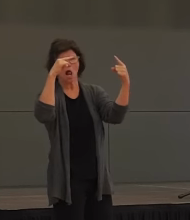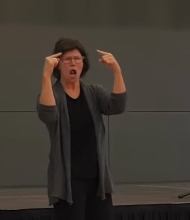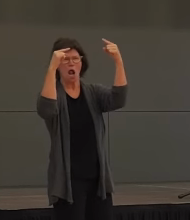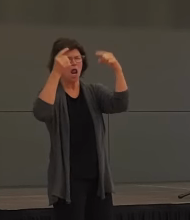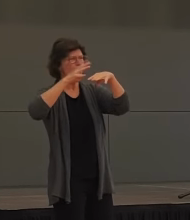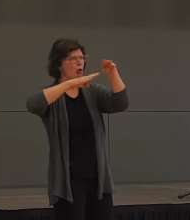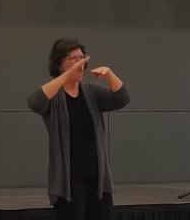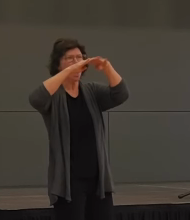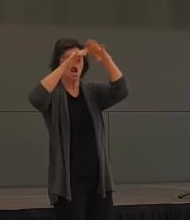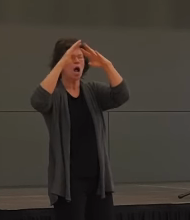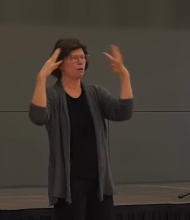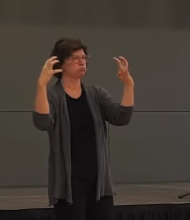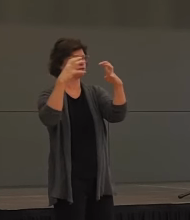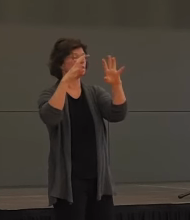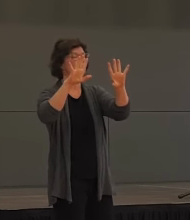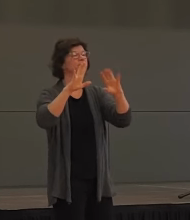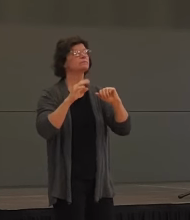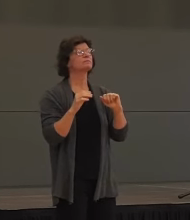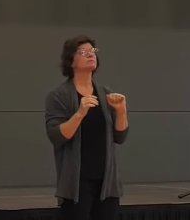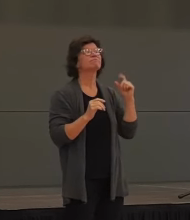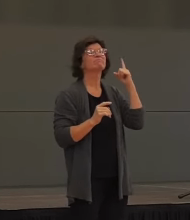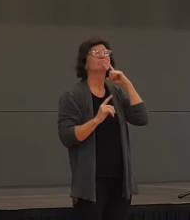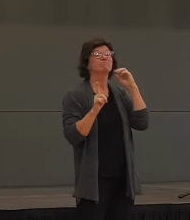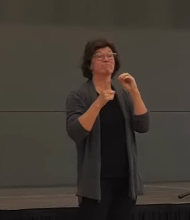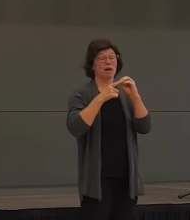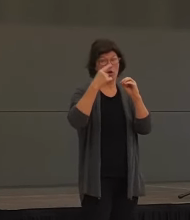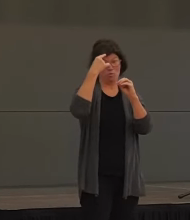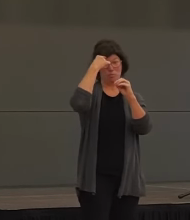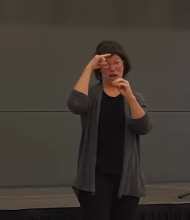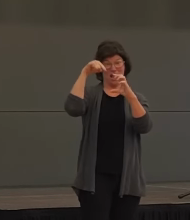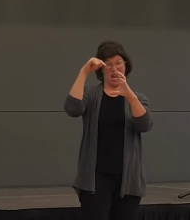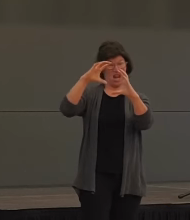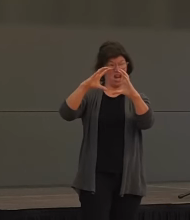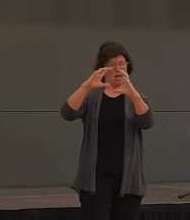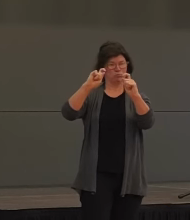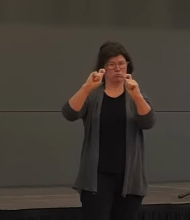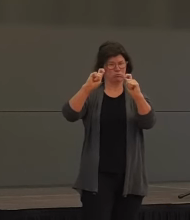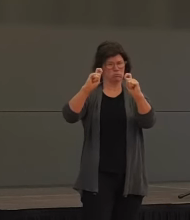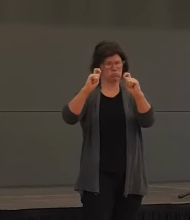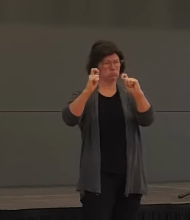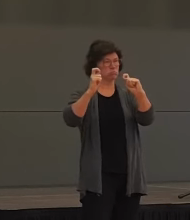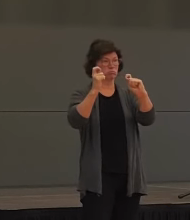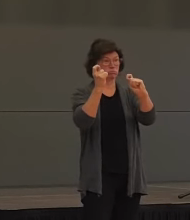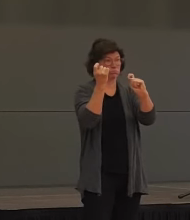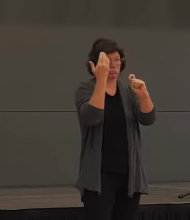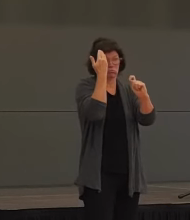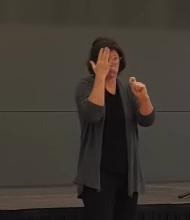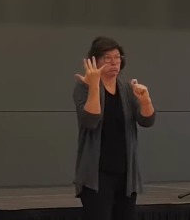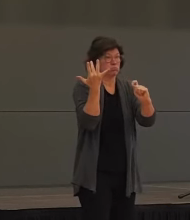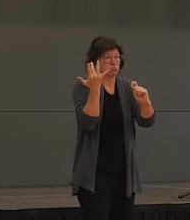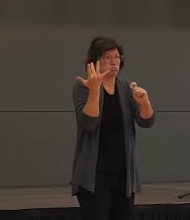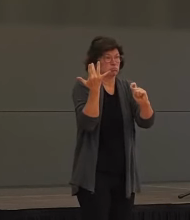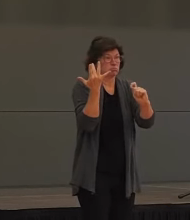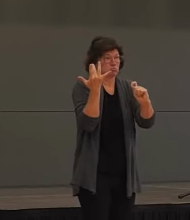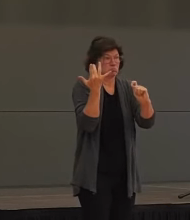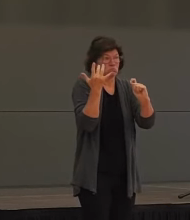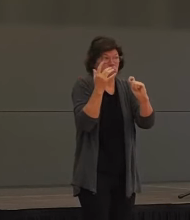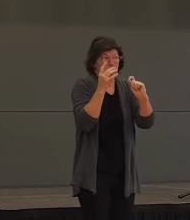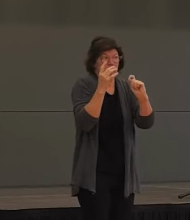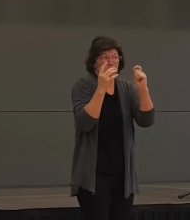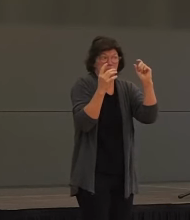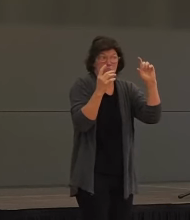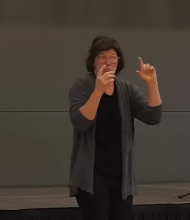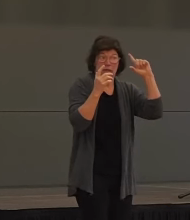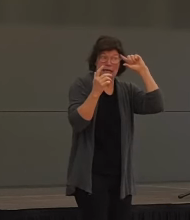complicated. Now think about someone's brain changing, again, for whatever reason that their brain is changing,